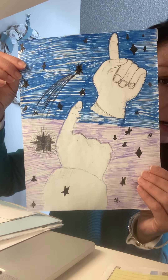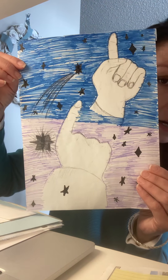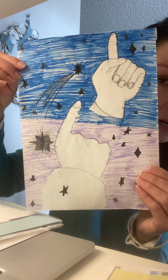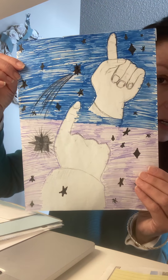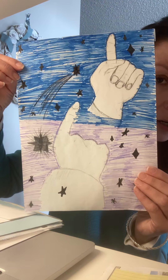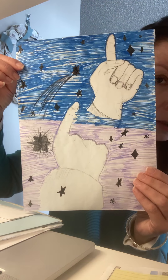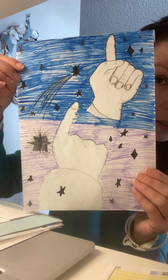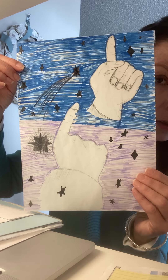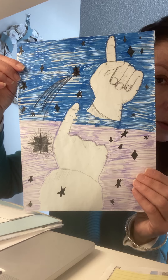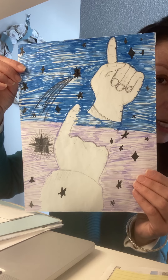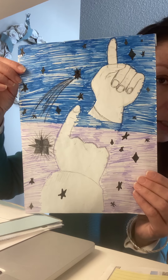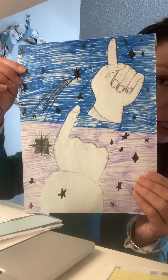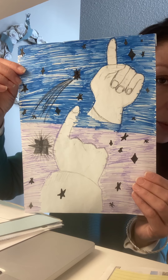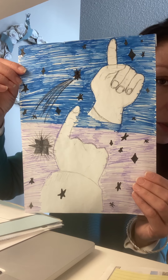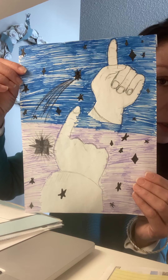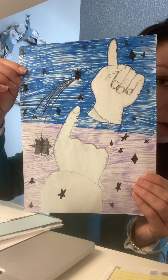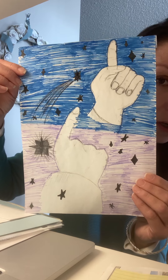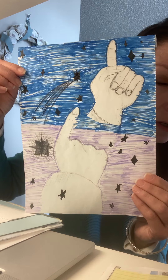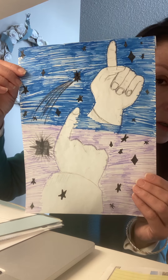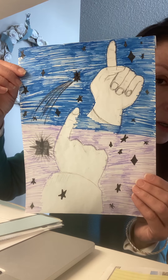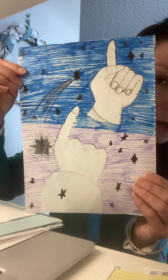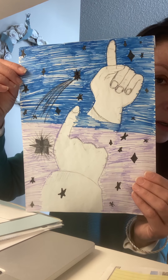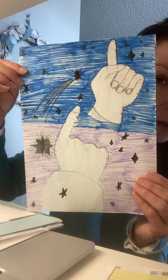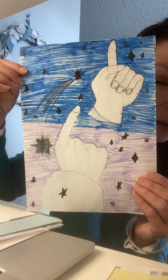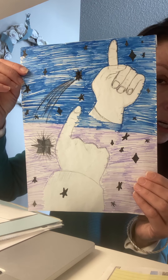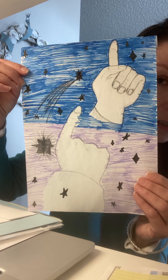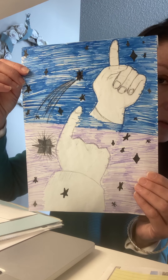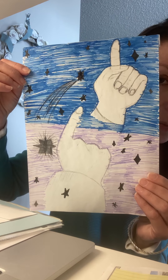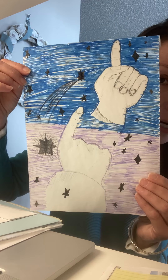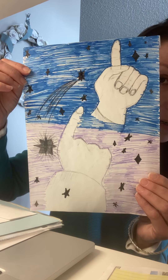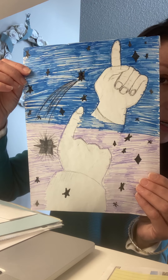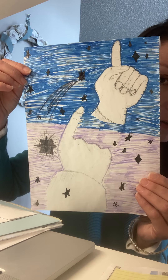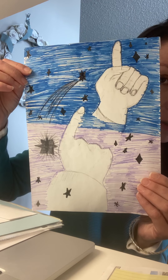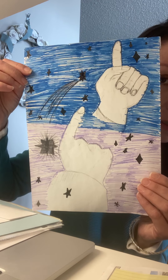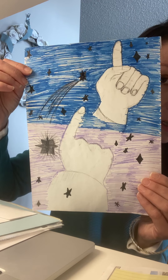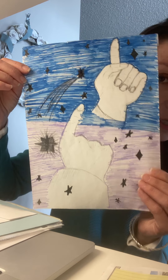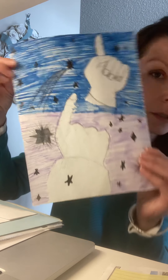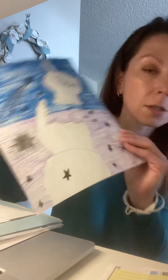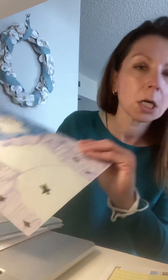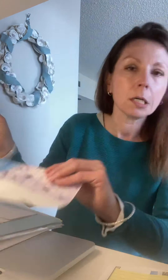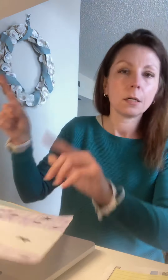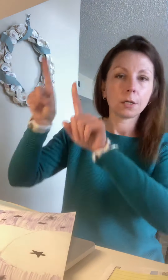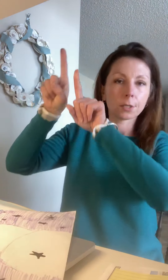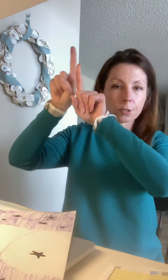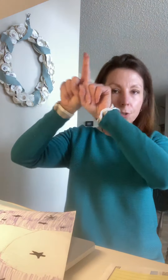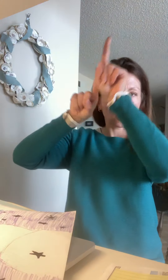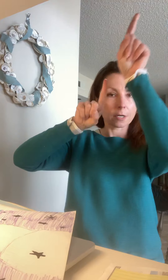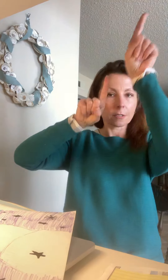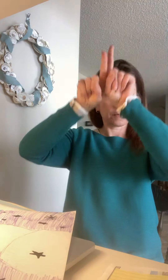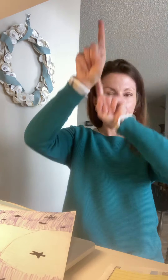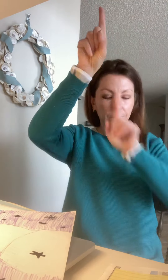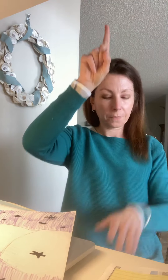and included those hand shapes along the lines of a background with stars. Stars.